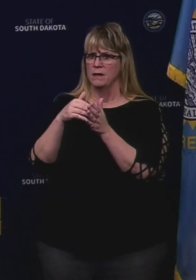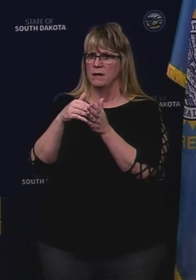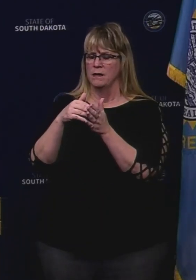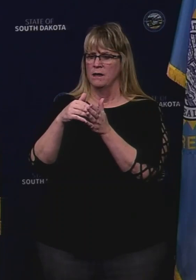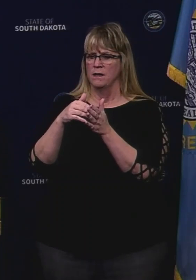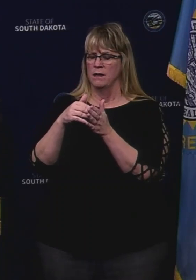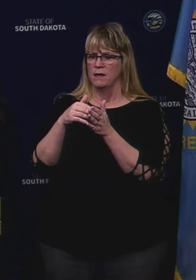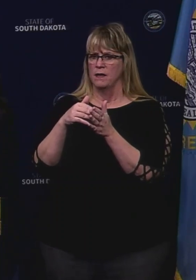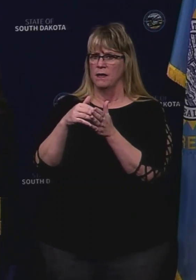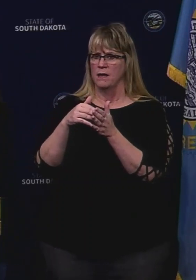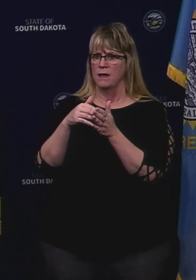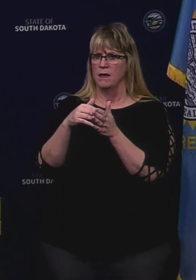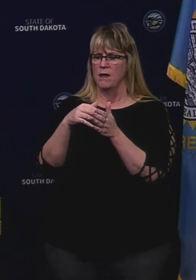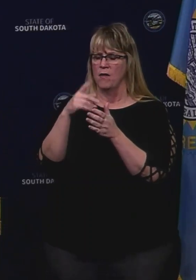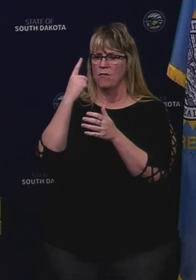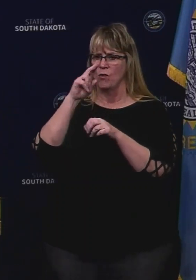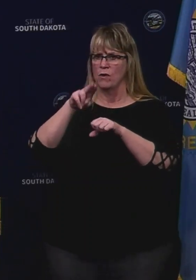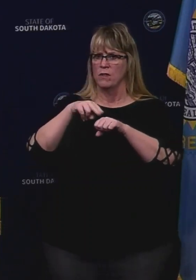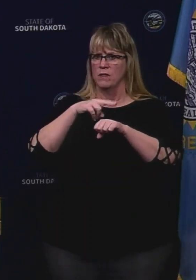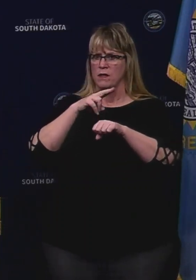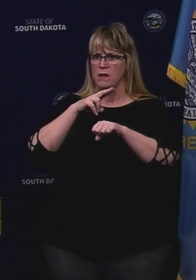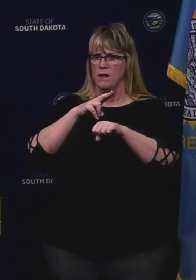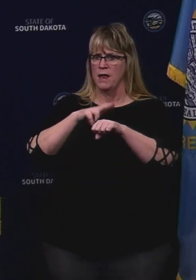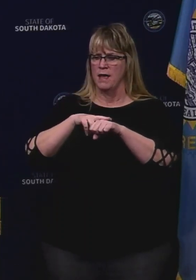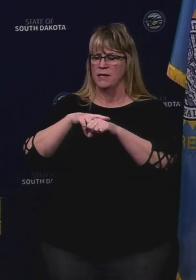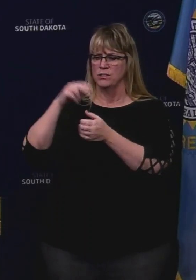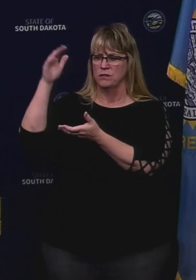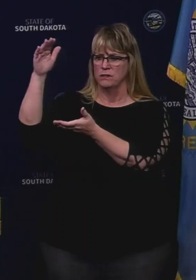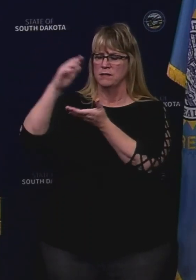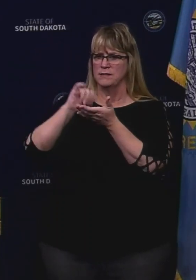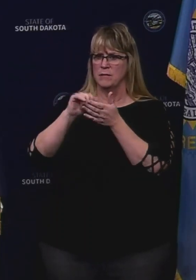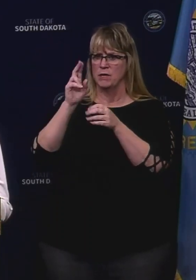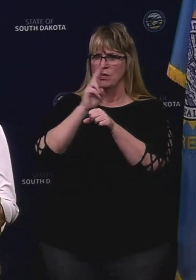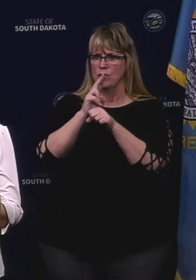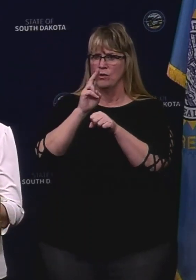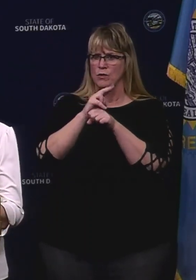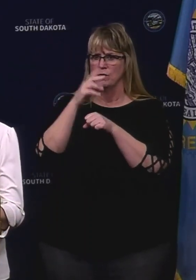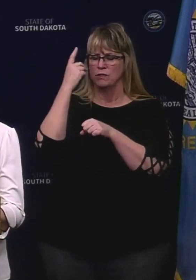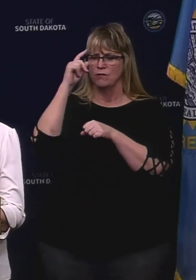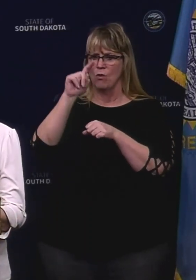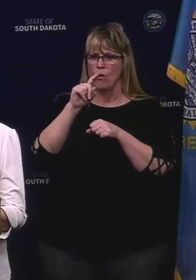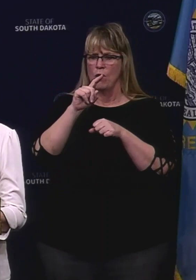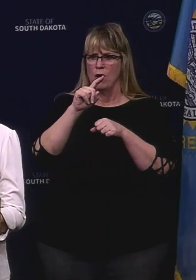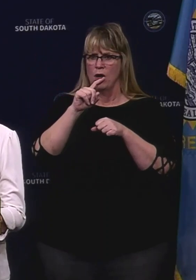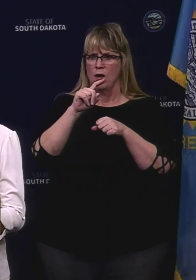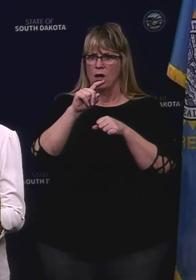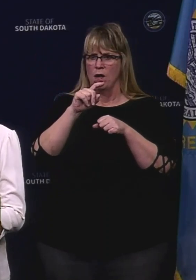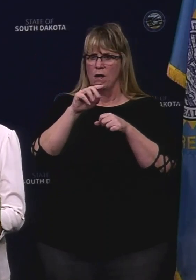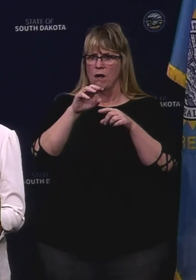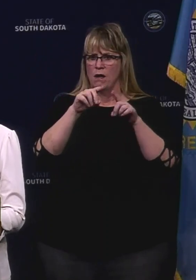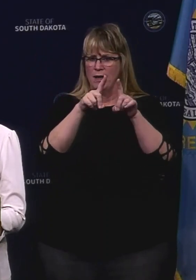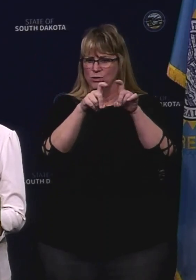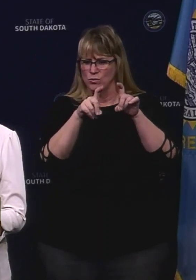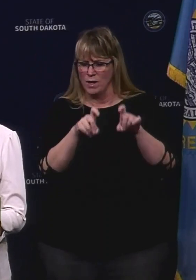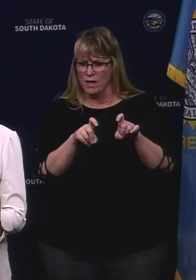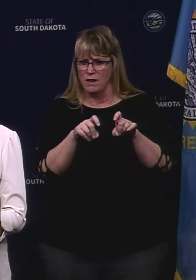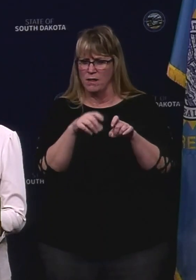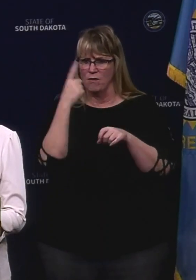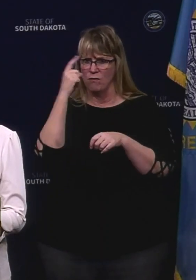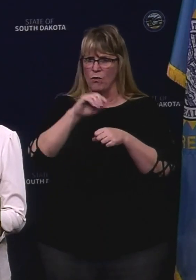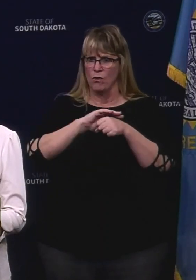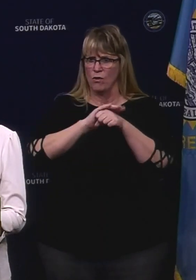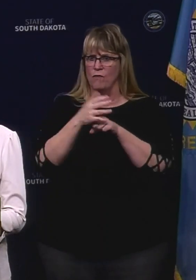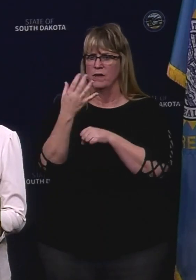state procured from the national stockpile, is that being used for the trial as well as for